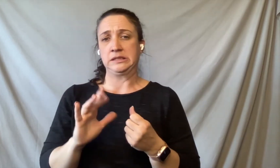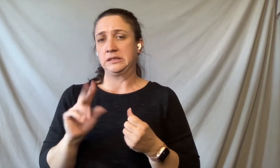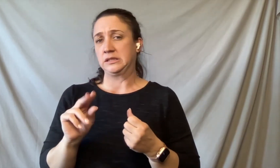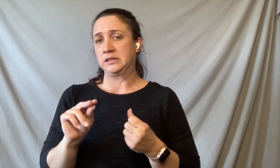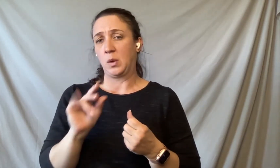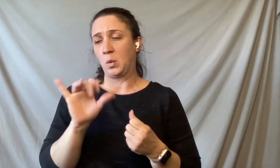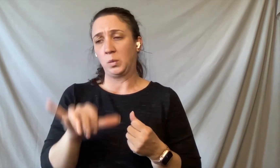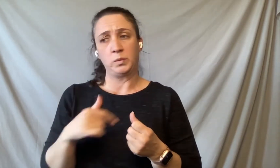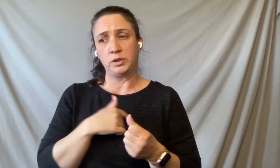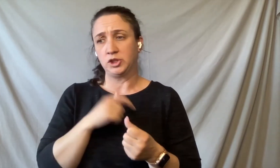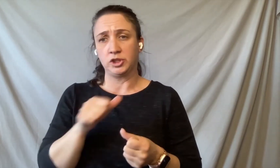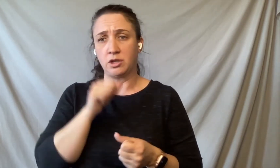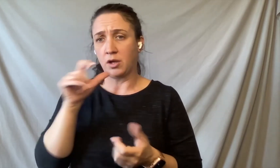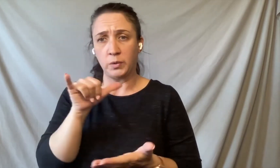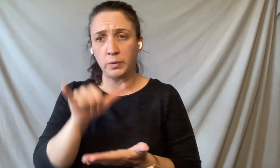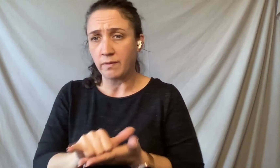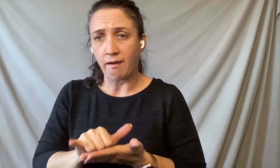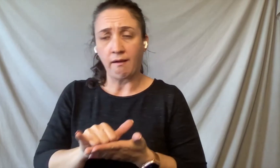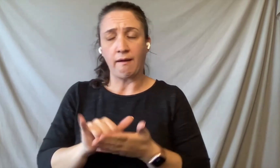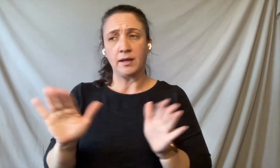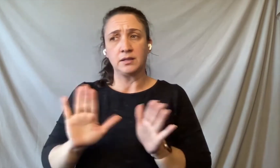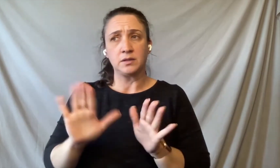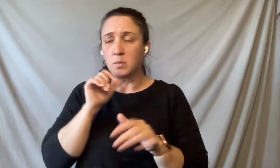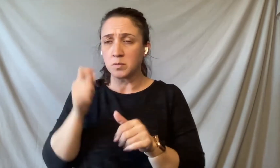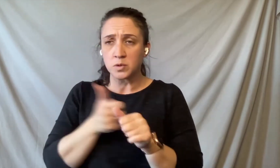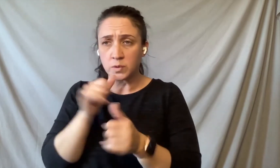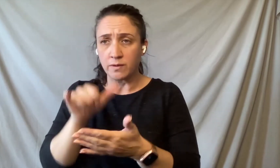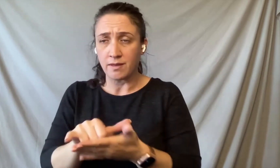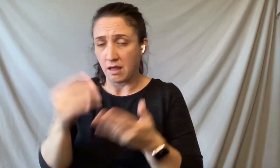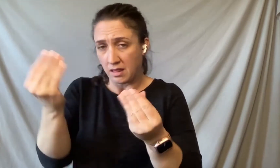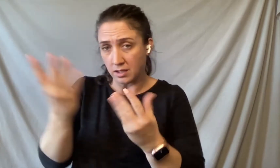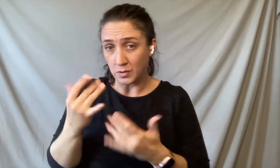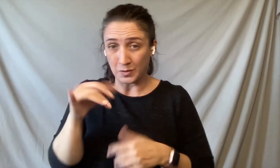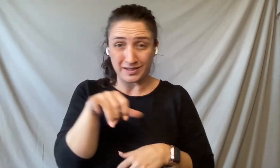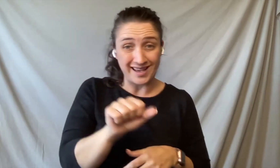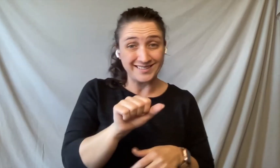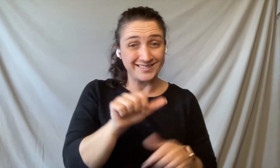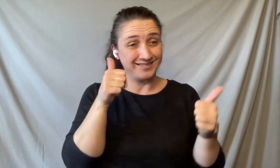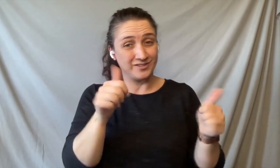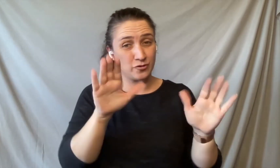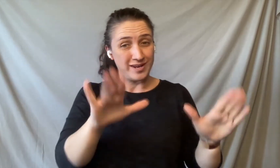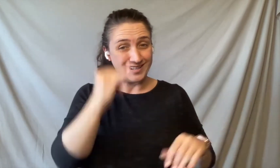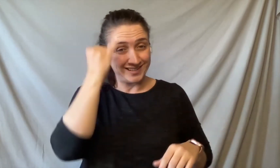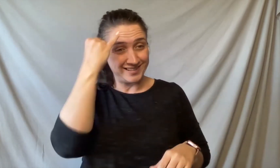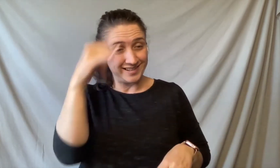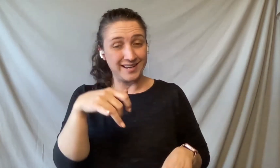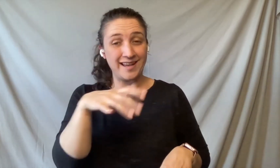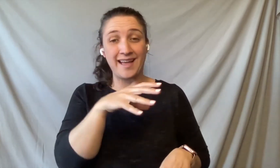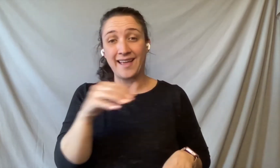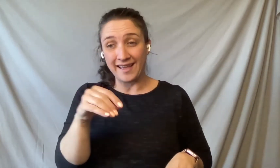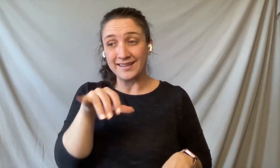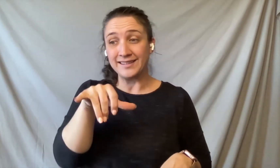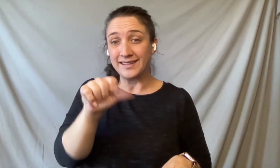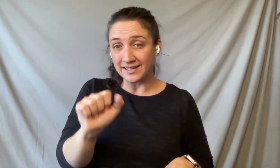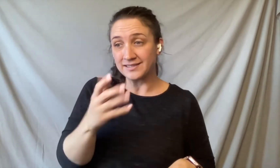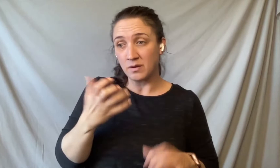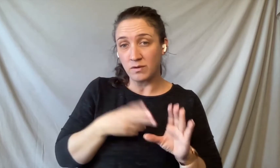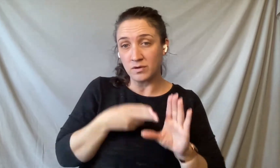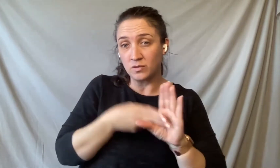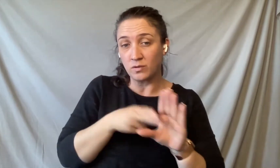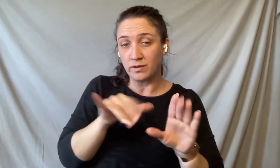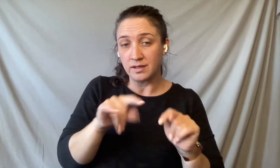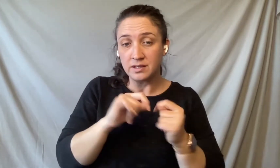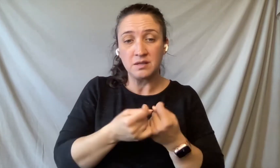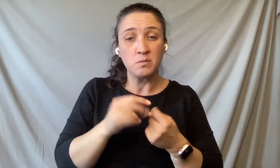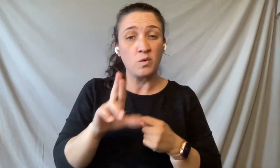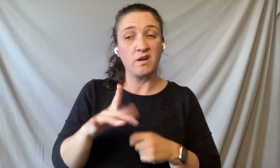be pursuing, let us know. So either, yes, this is a great idea, and yes, I want to be on that team, or if you